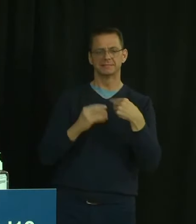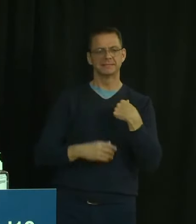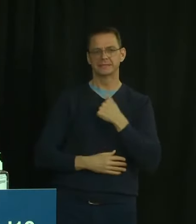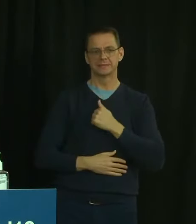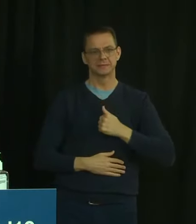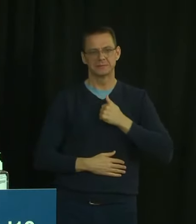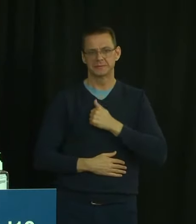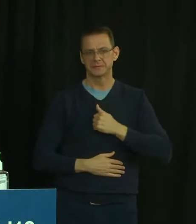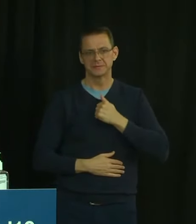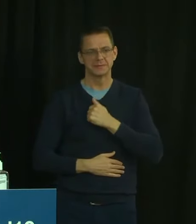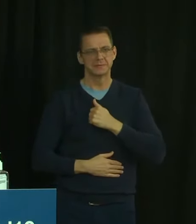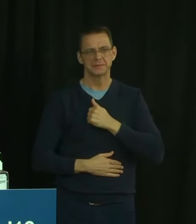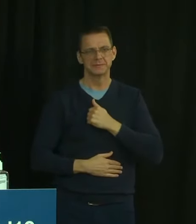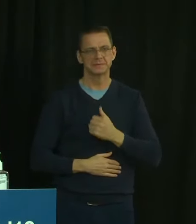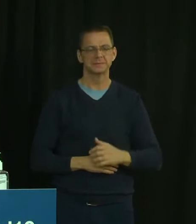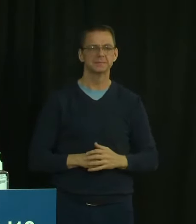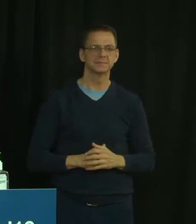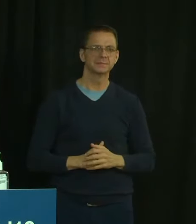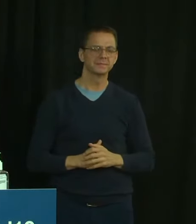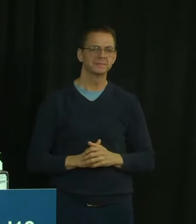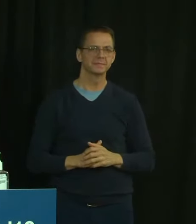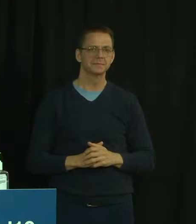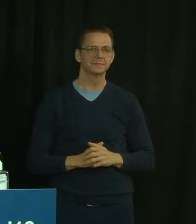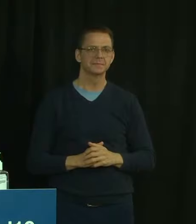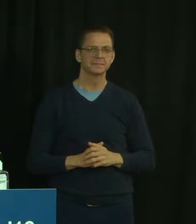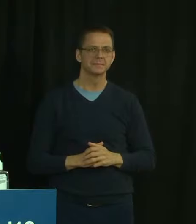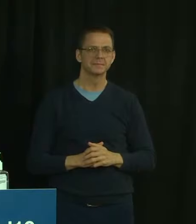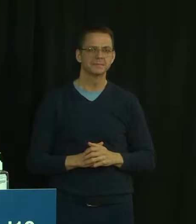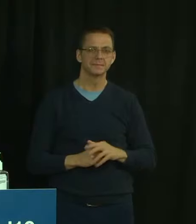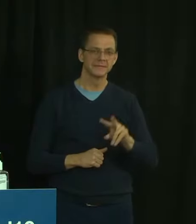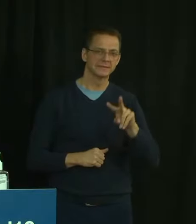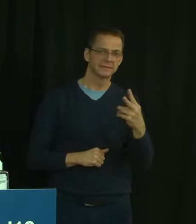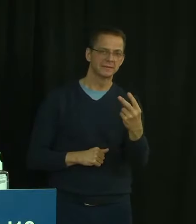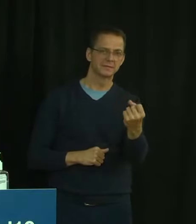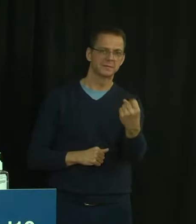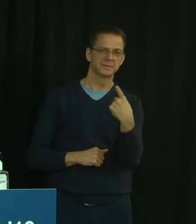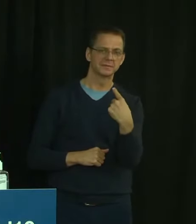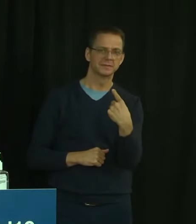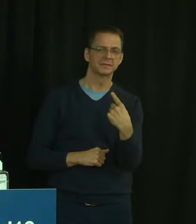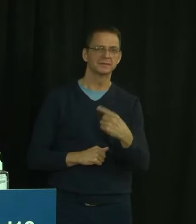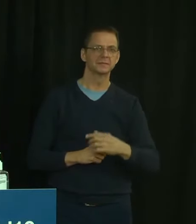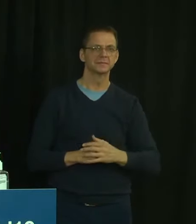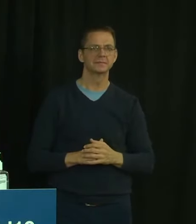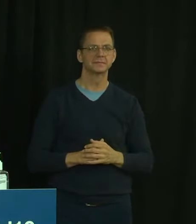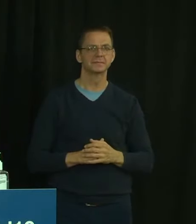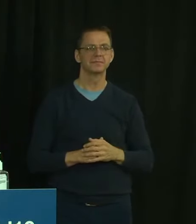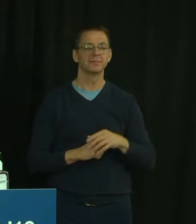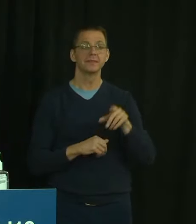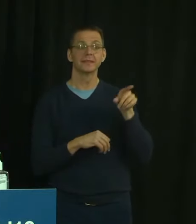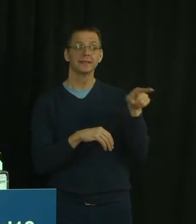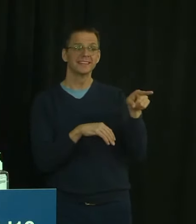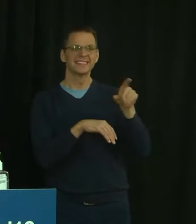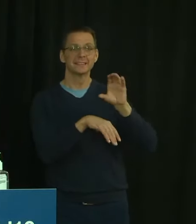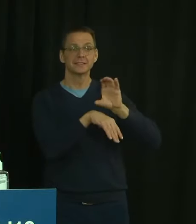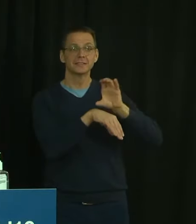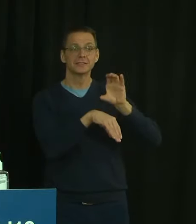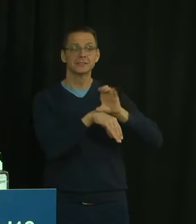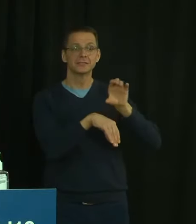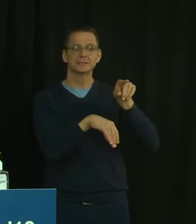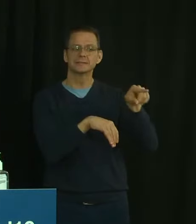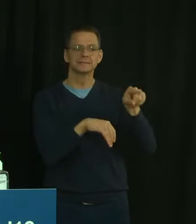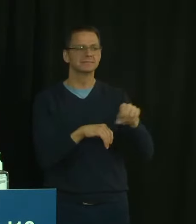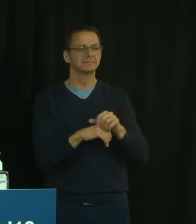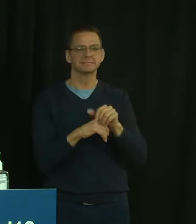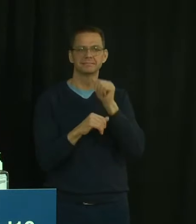Yes. With Grace Life leadership and churchgoers continuing to flout rules ahead of the holiday weekend, are you worried other